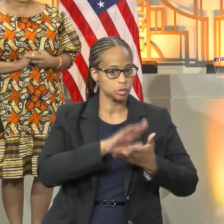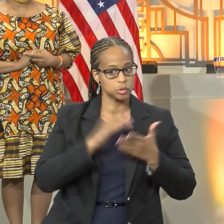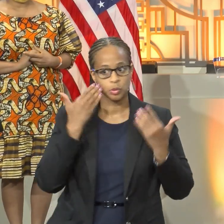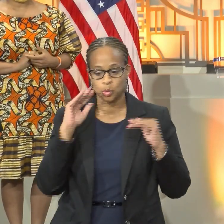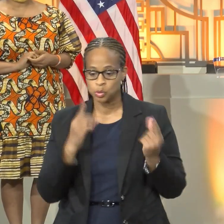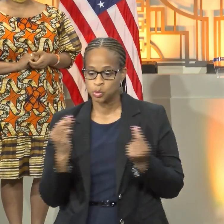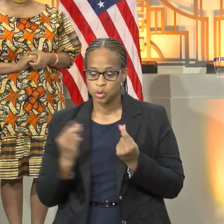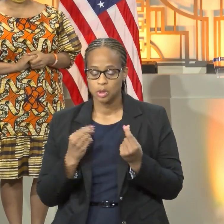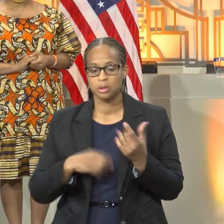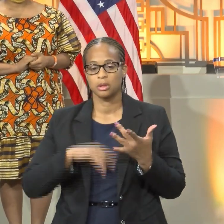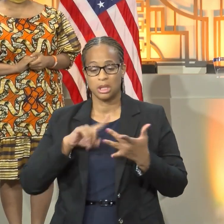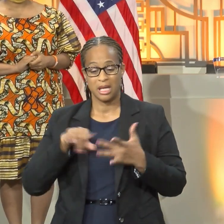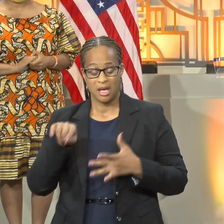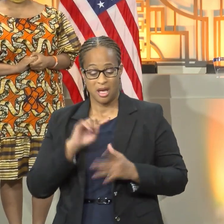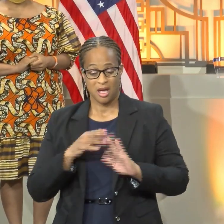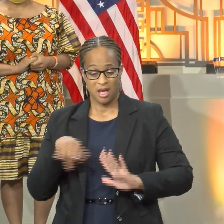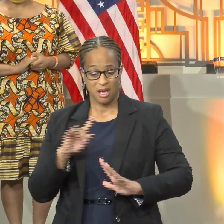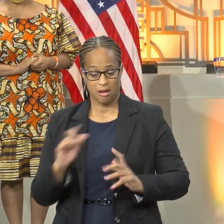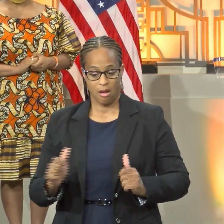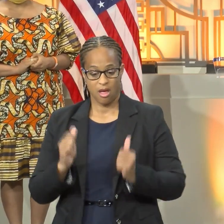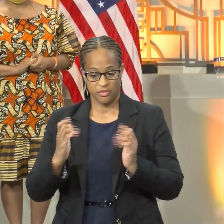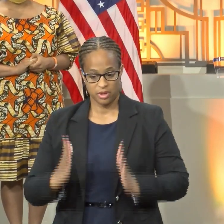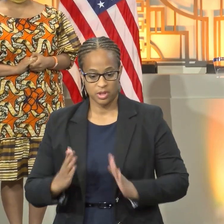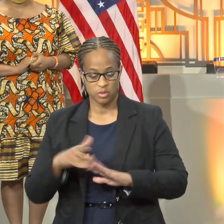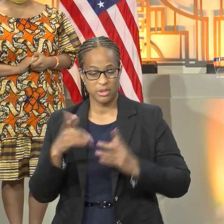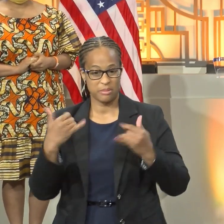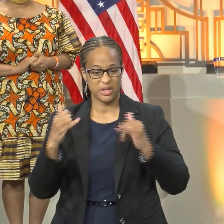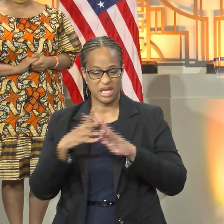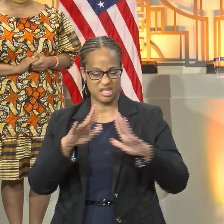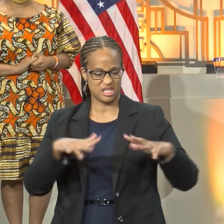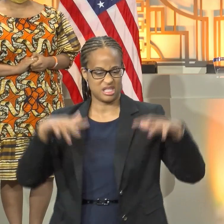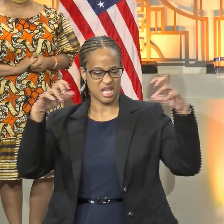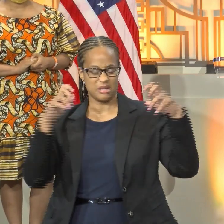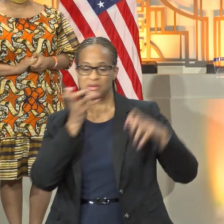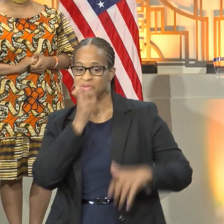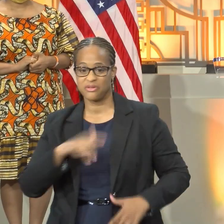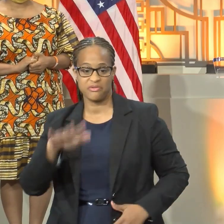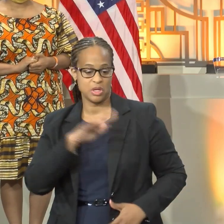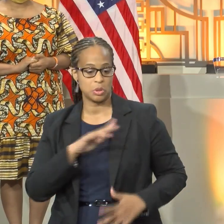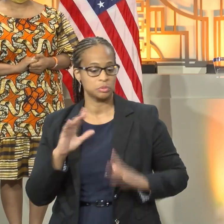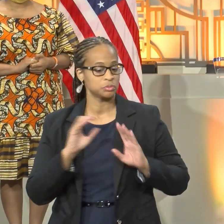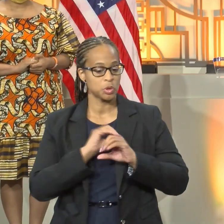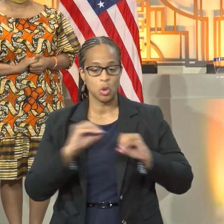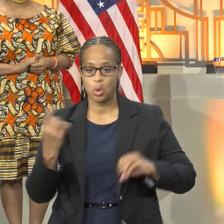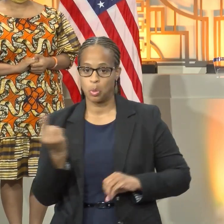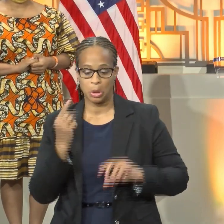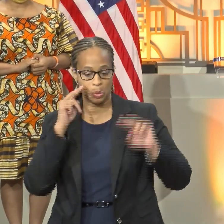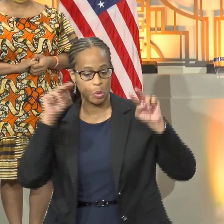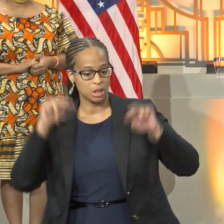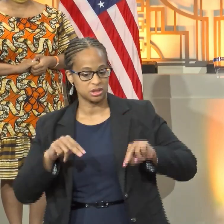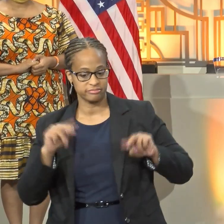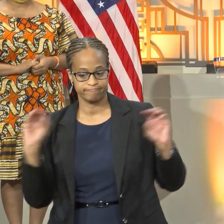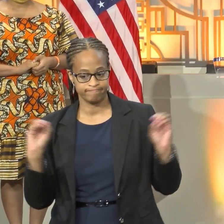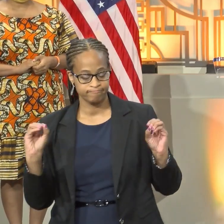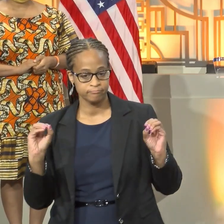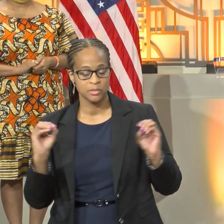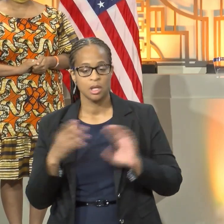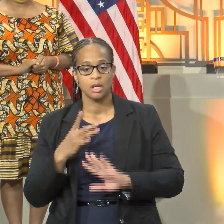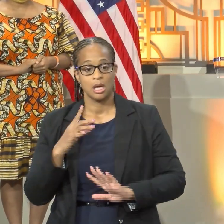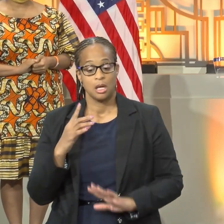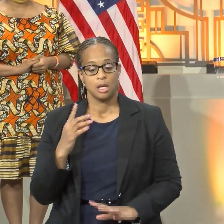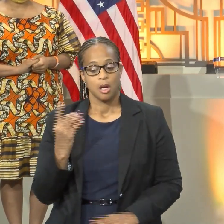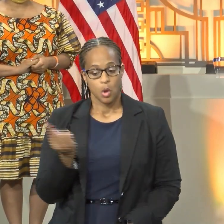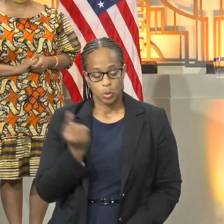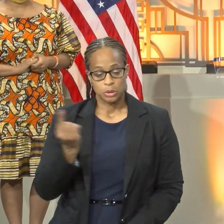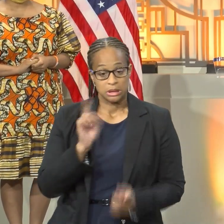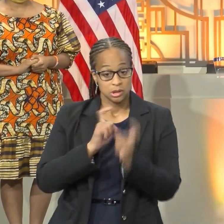And athletes will be playing in the stadiums and in the fields all by themselves. Unless we